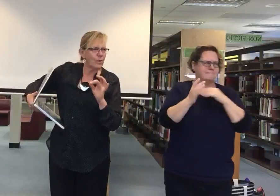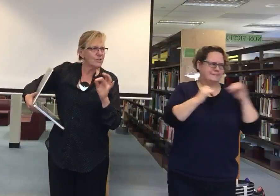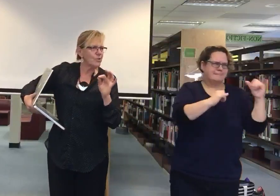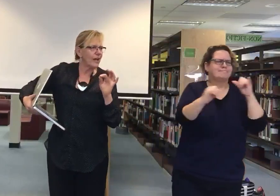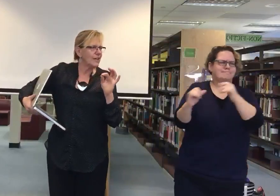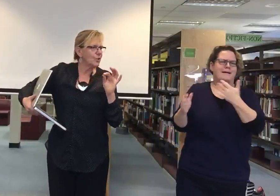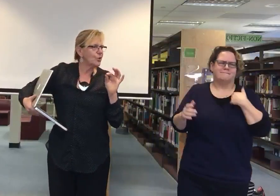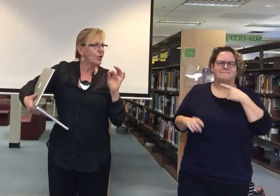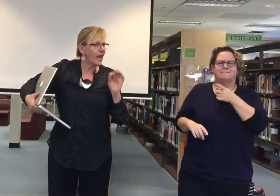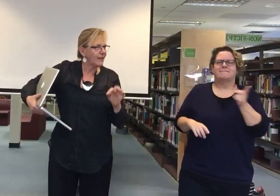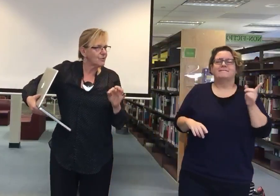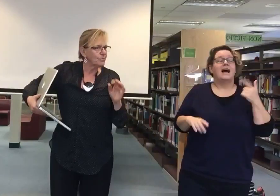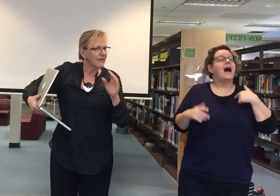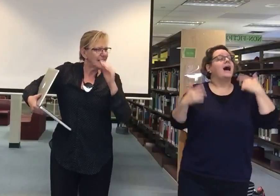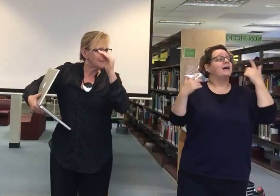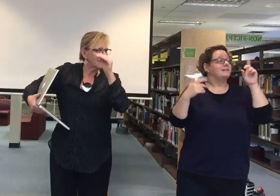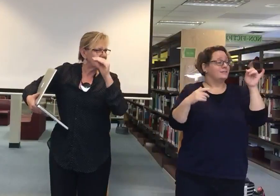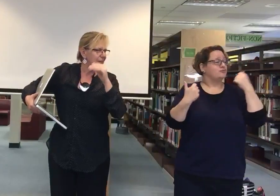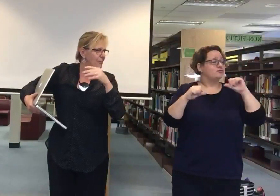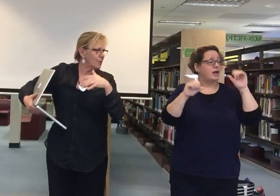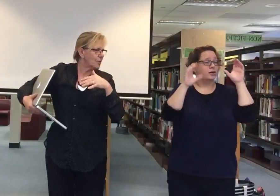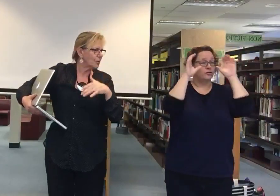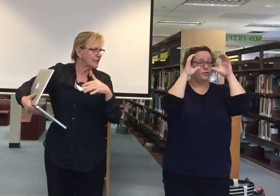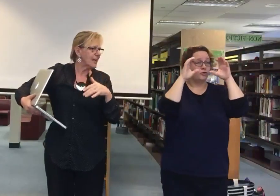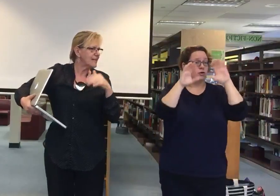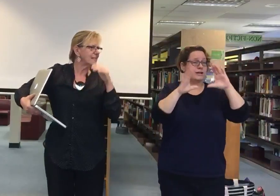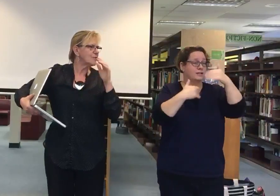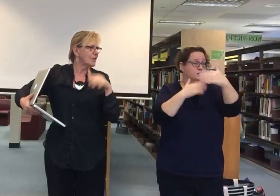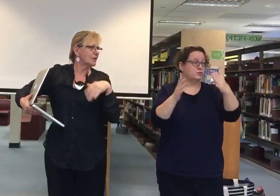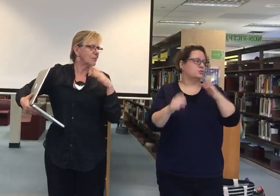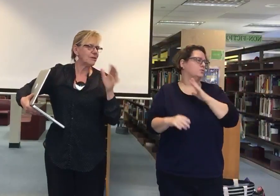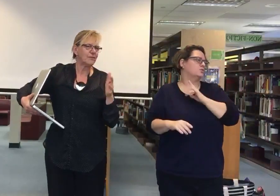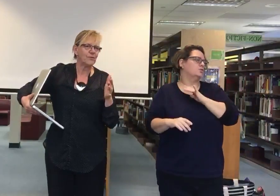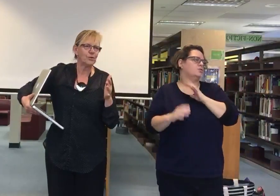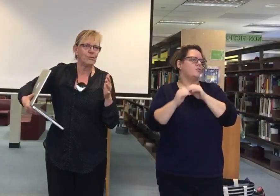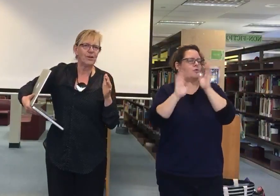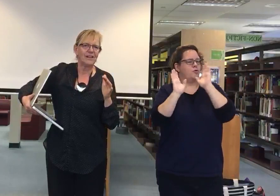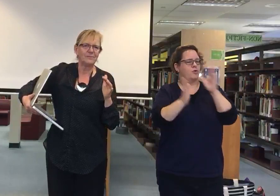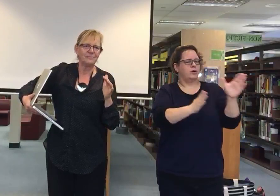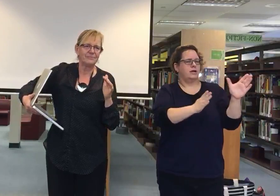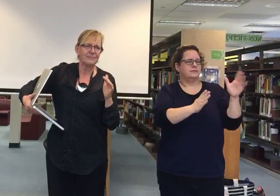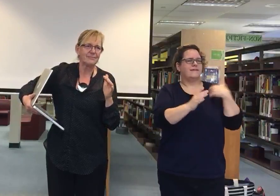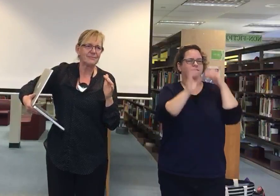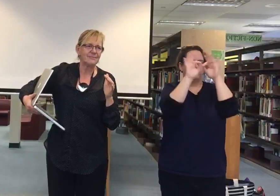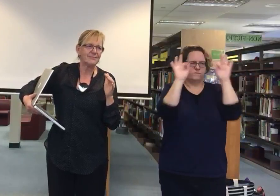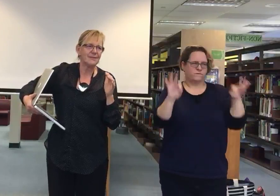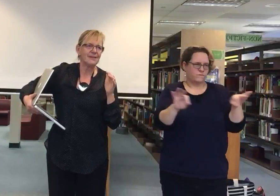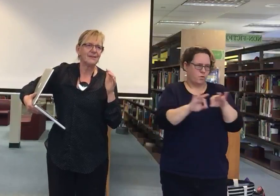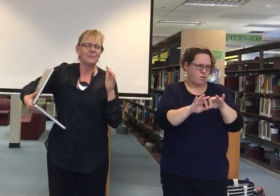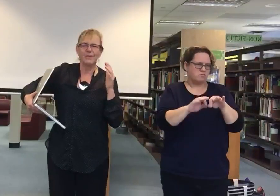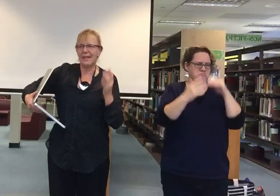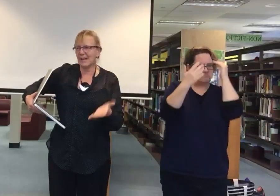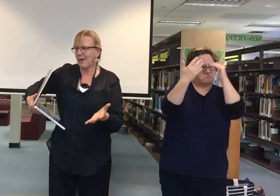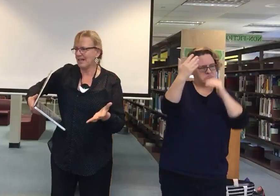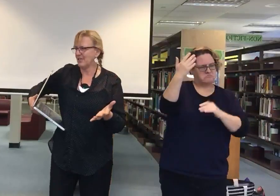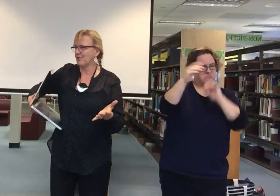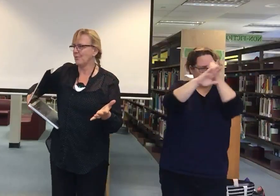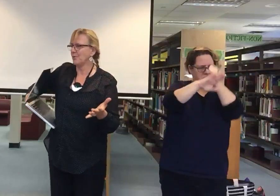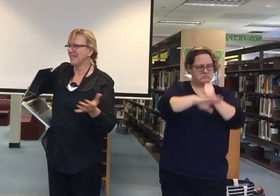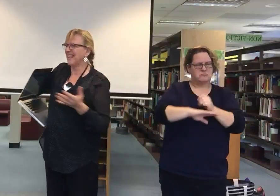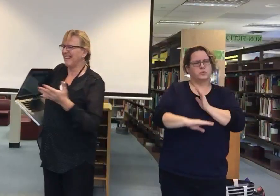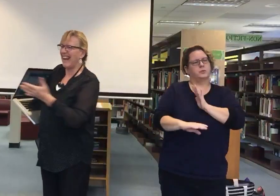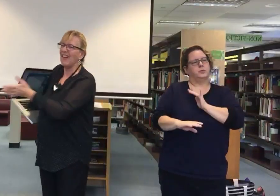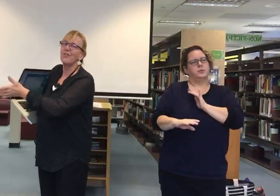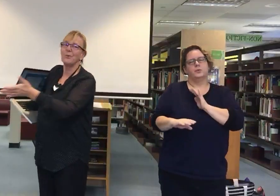So I was trying Google Classroom. It keeps it a little more organized, and there's a little bit of a form on there. But then I ran